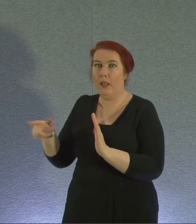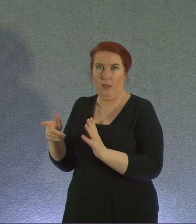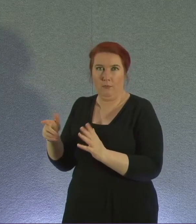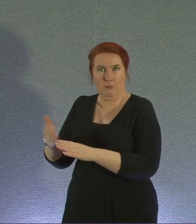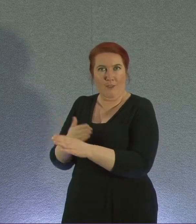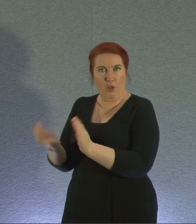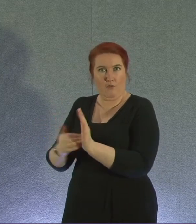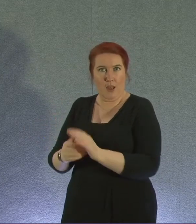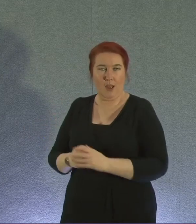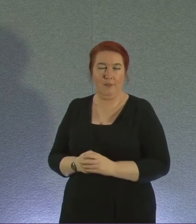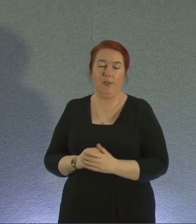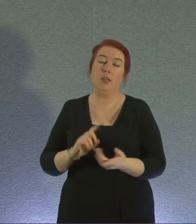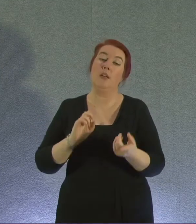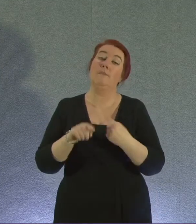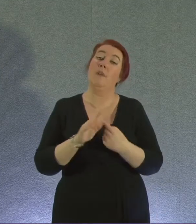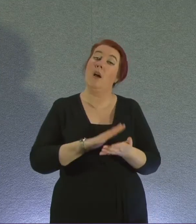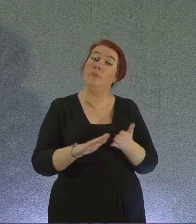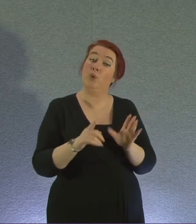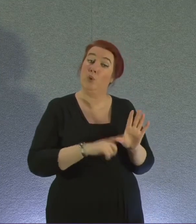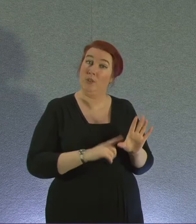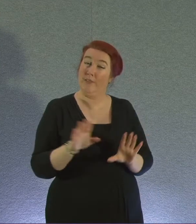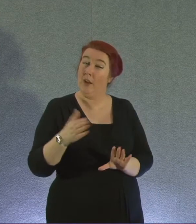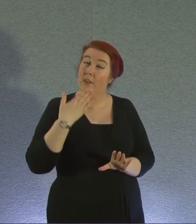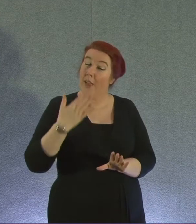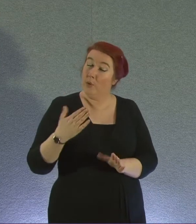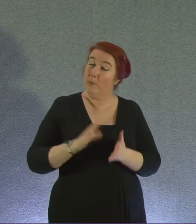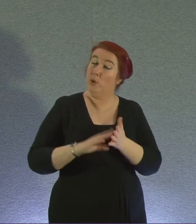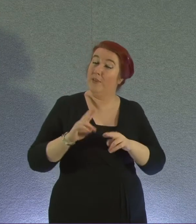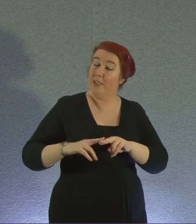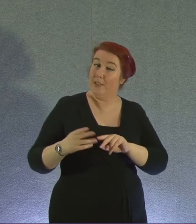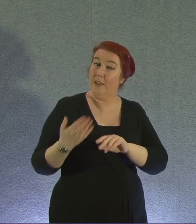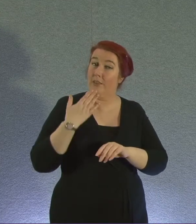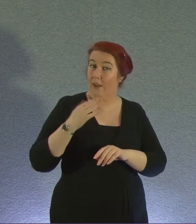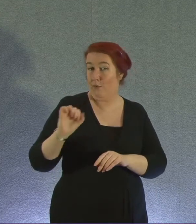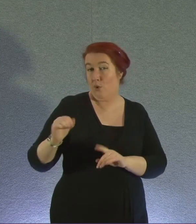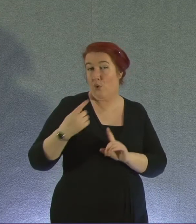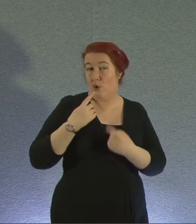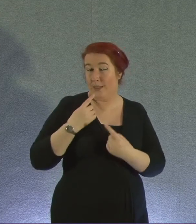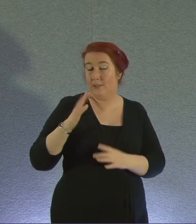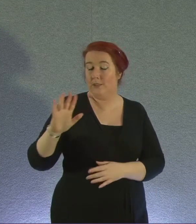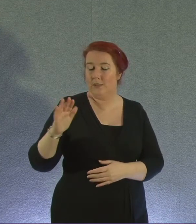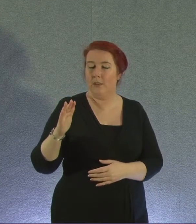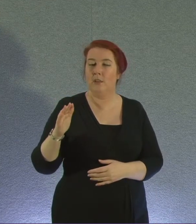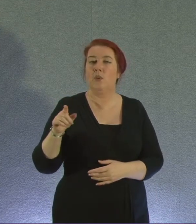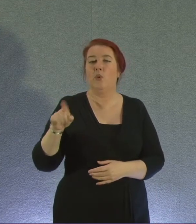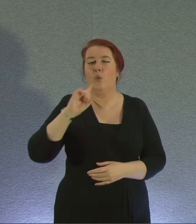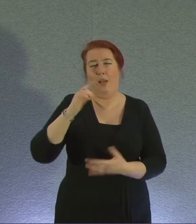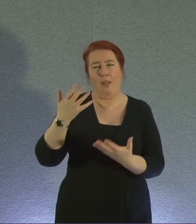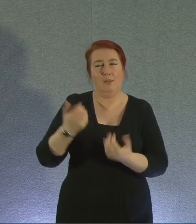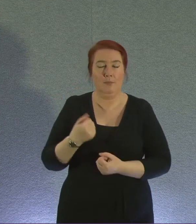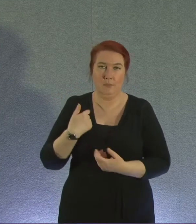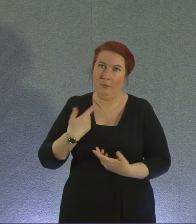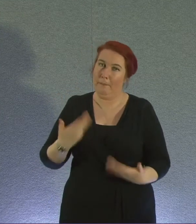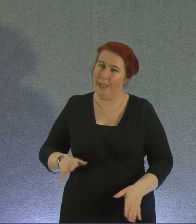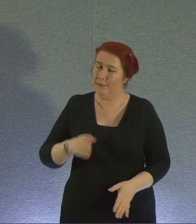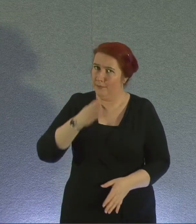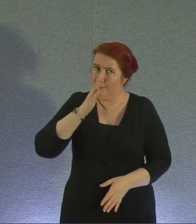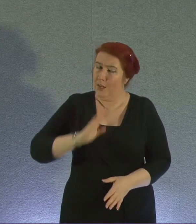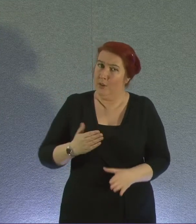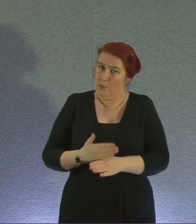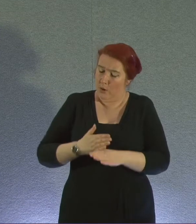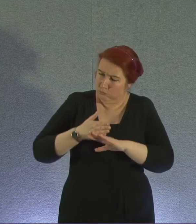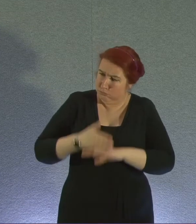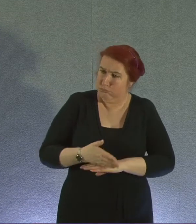Hamza Yousaf. Can I thank Murdo-Fraser for his comments? Murdo-Fraser will accept that there has been some serious work, of course, done in relation